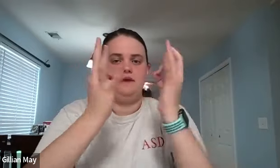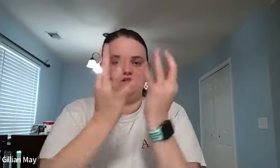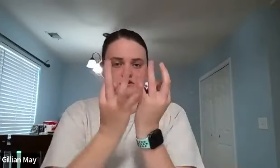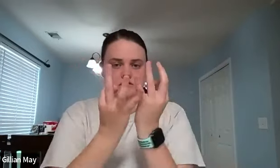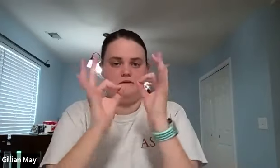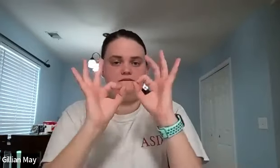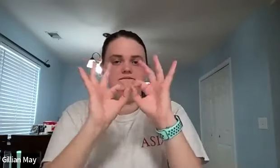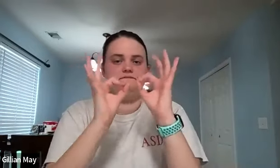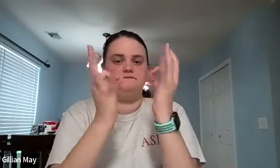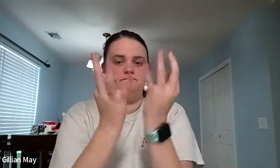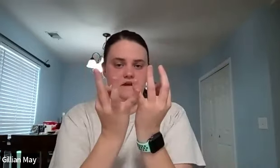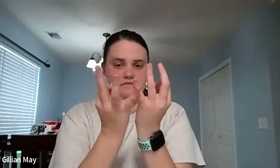make a circle. Family.